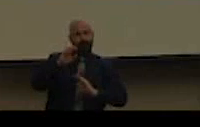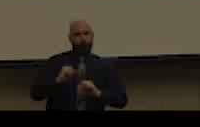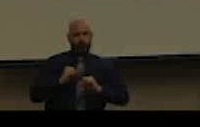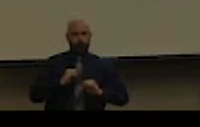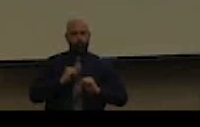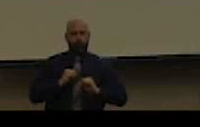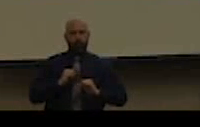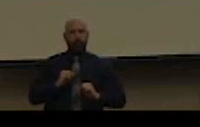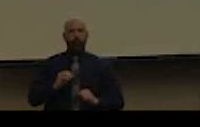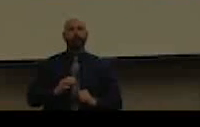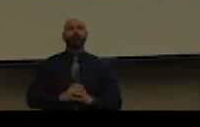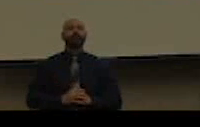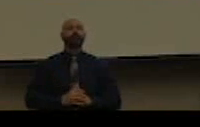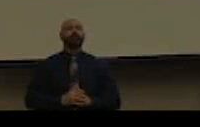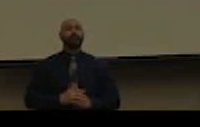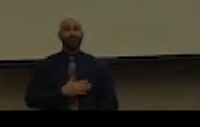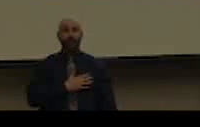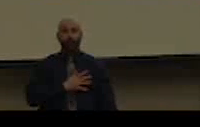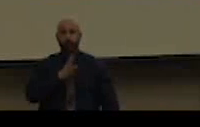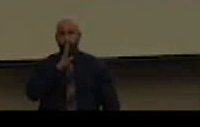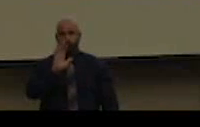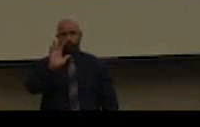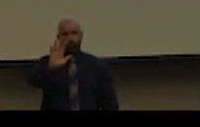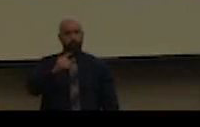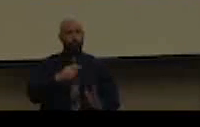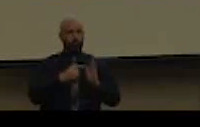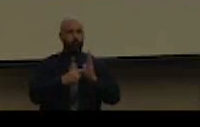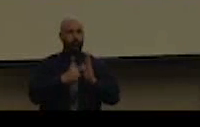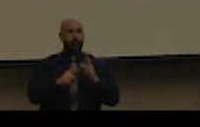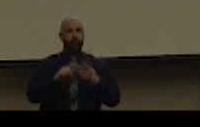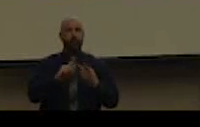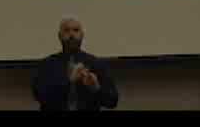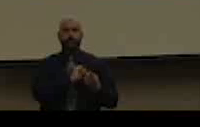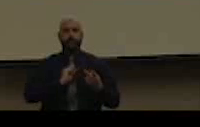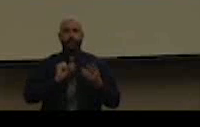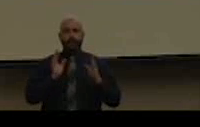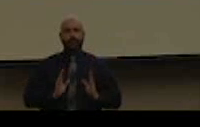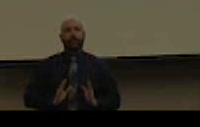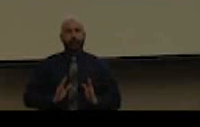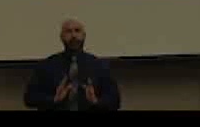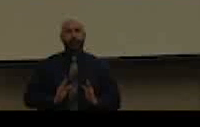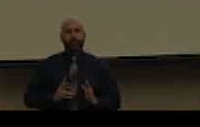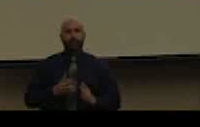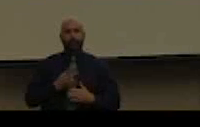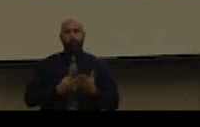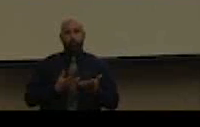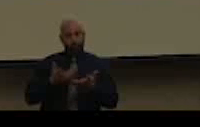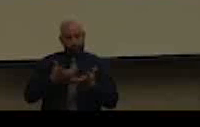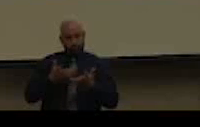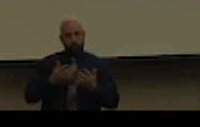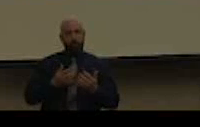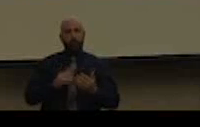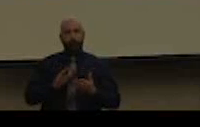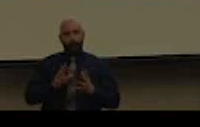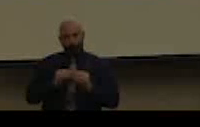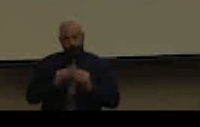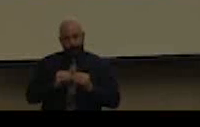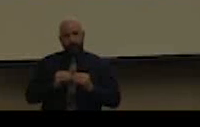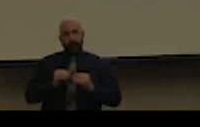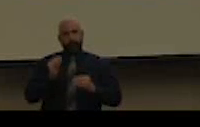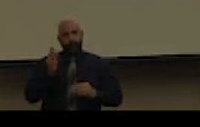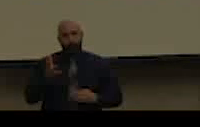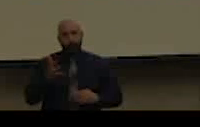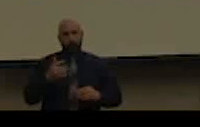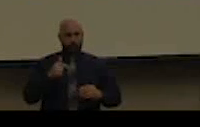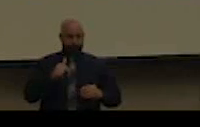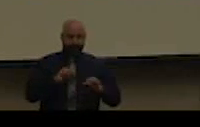please talk to your representative and senator if you know, when you think about it, about this issue, let them know it's important to you, explain, based on